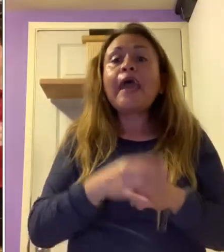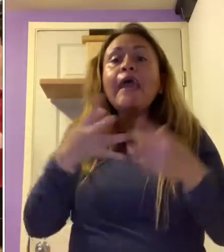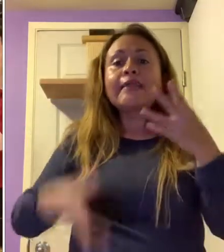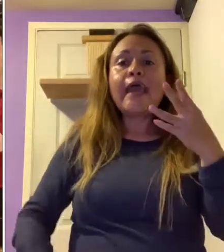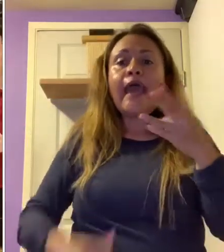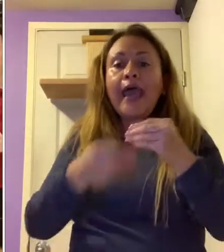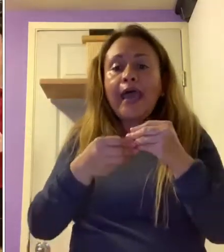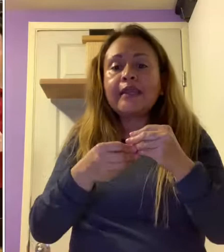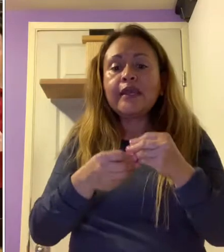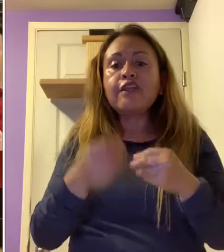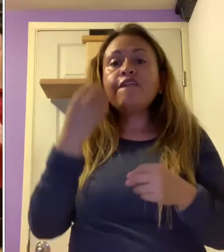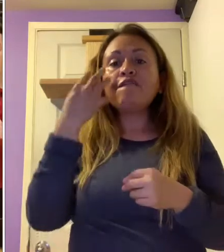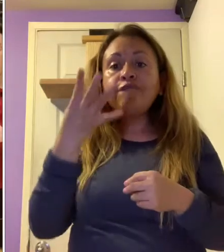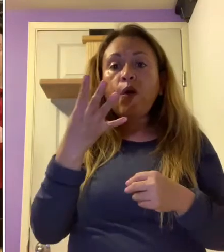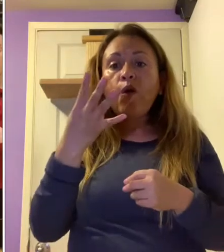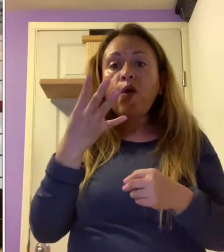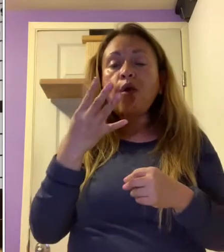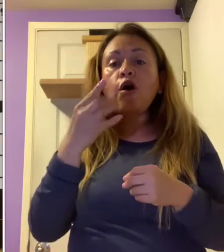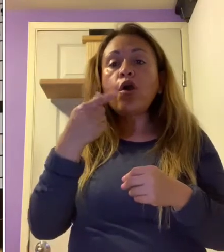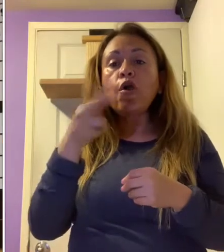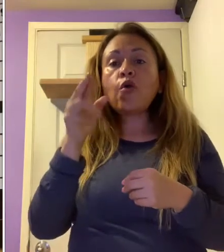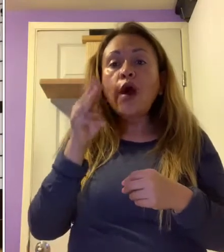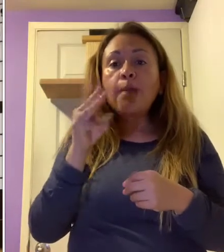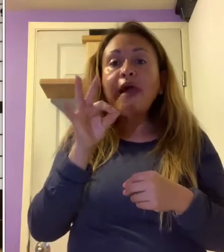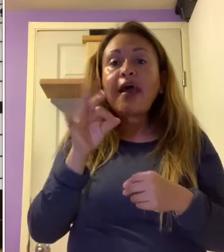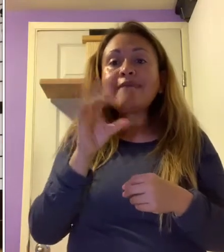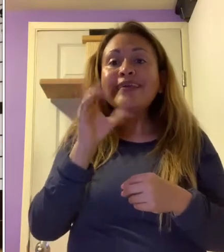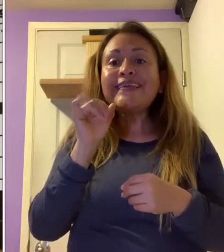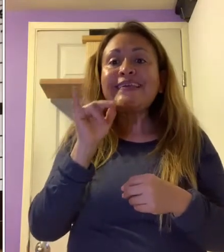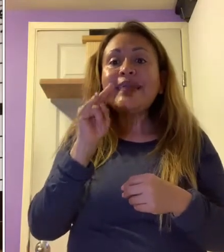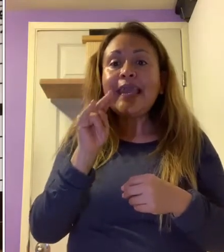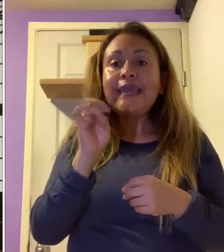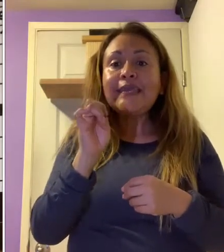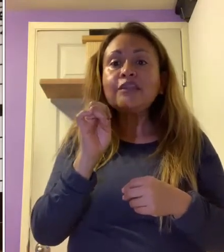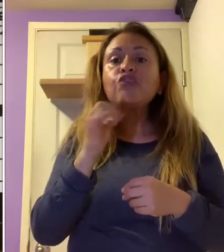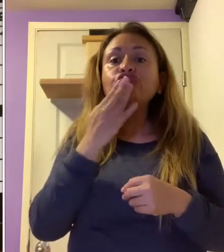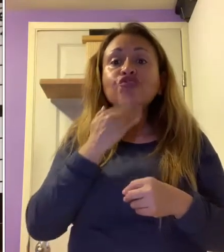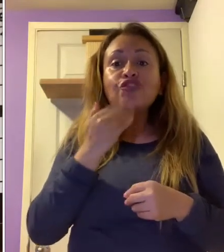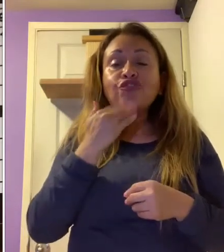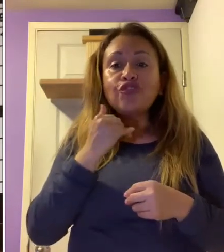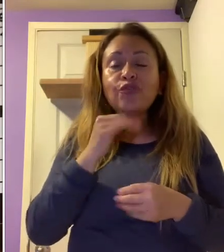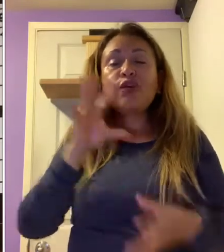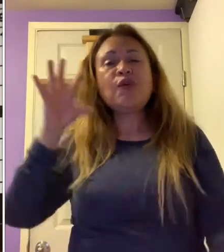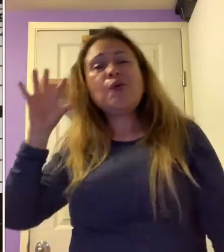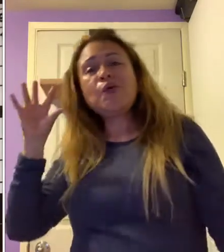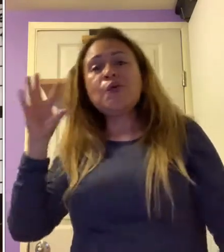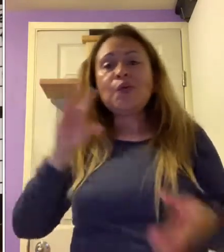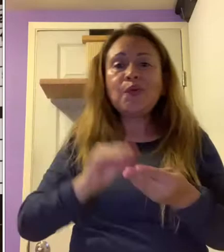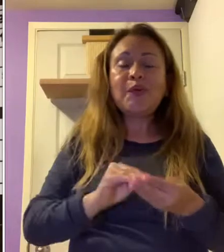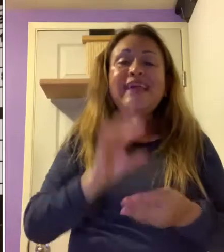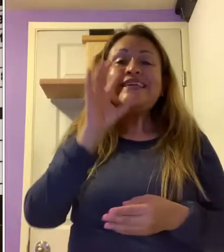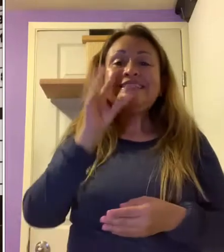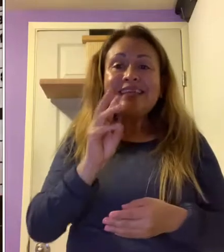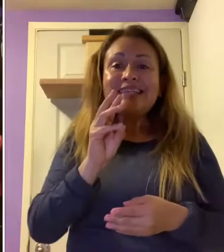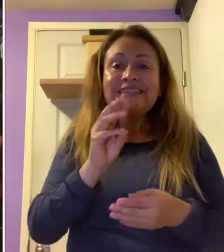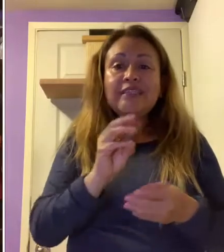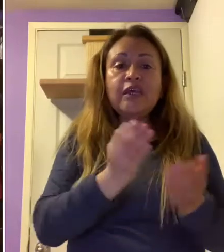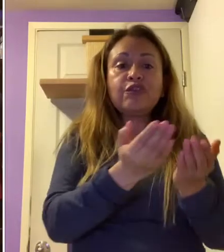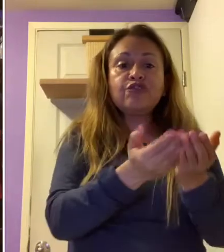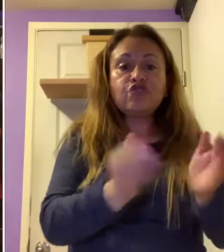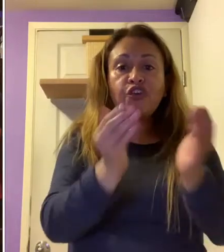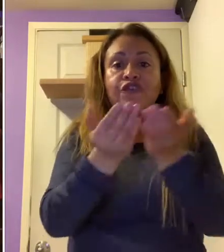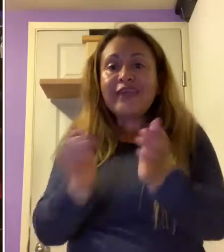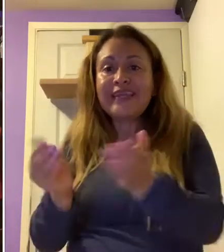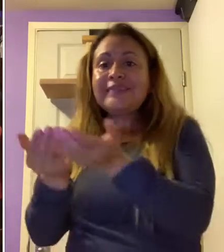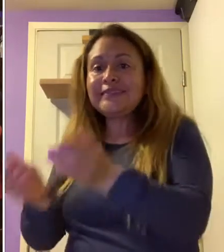enough as is. They're adding 4 additional grams of cane sugar per serving. There is a total of